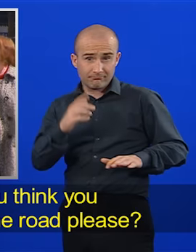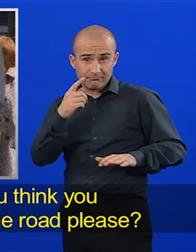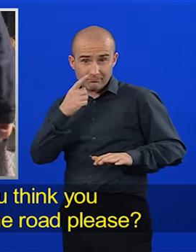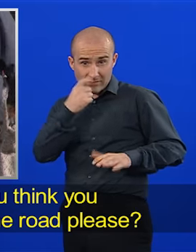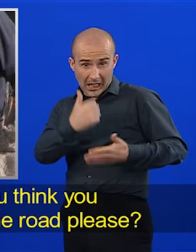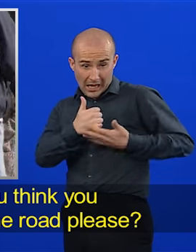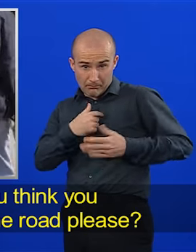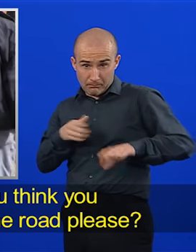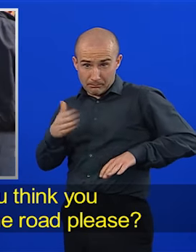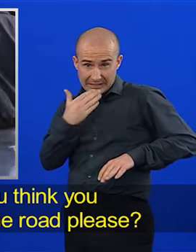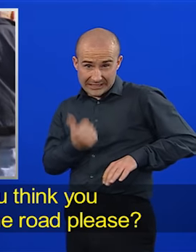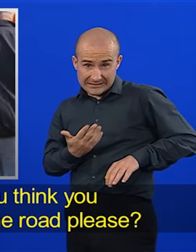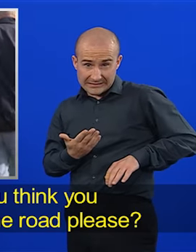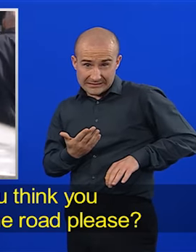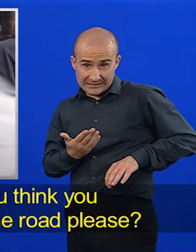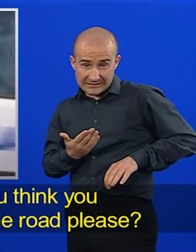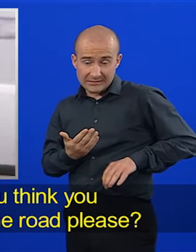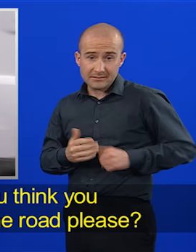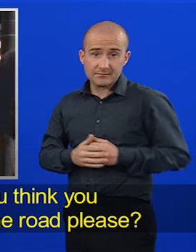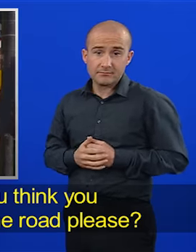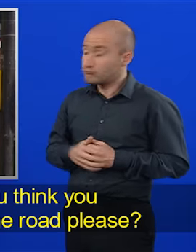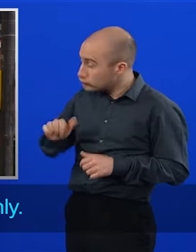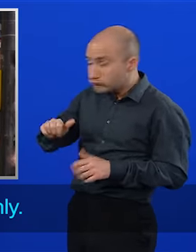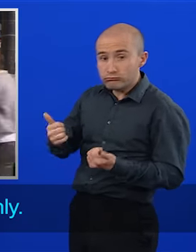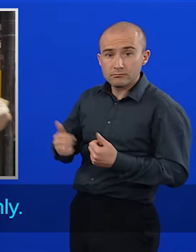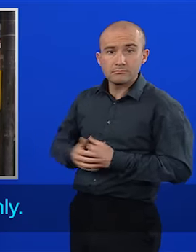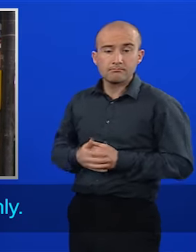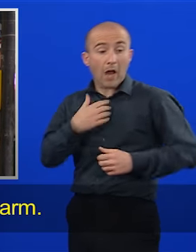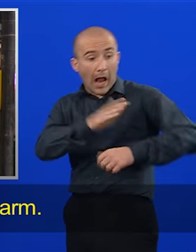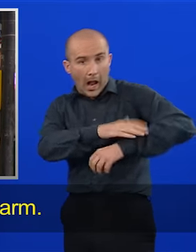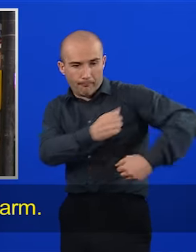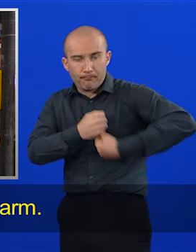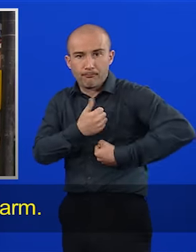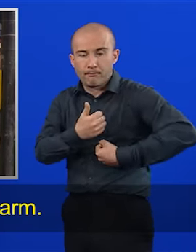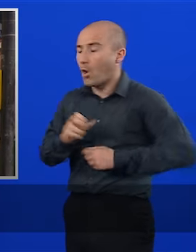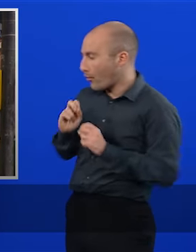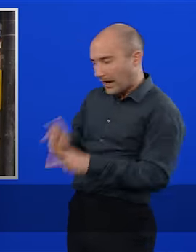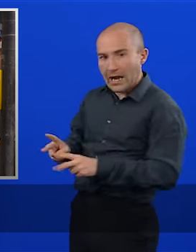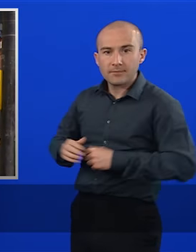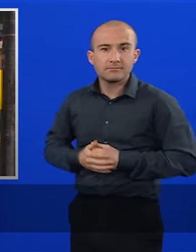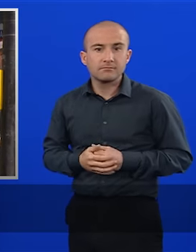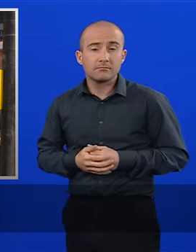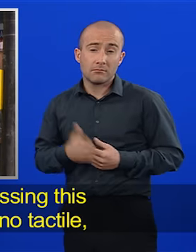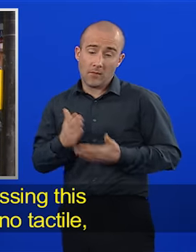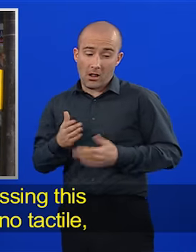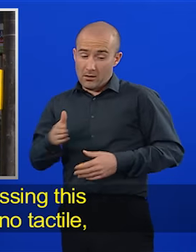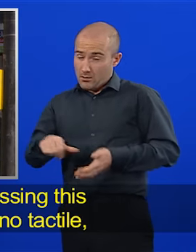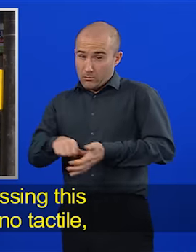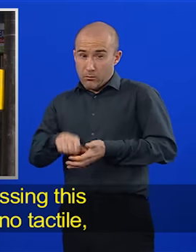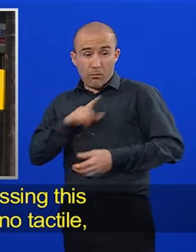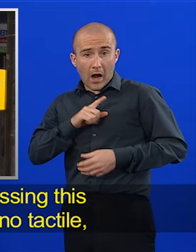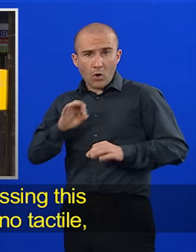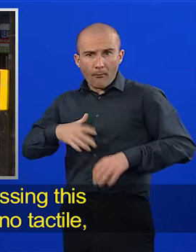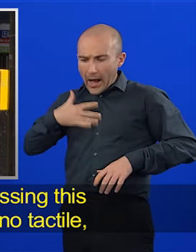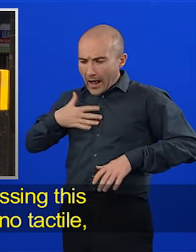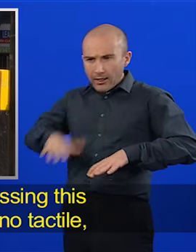Excuse me. Yes. Do you think you could help me across the road, please? Yes, certainly. I'll take your arm. Okay. It's a dreadful